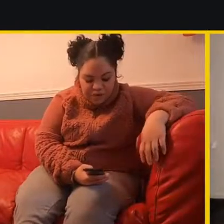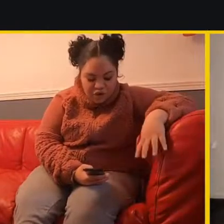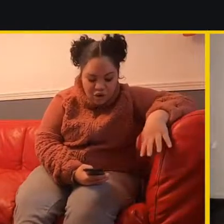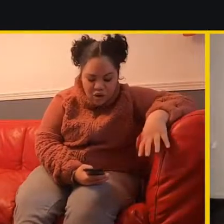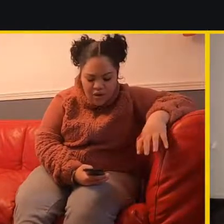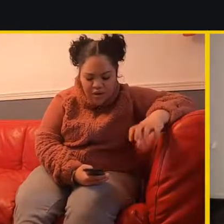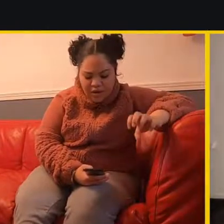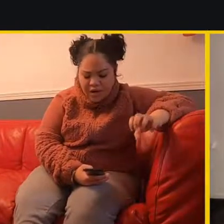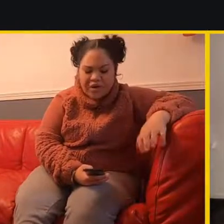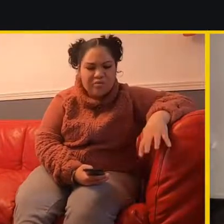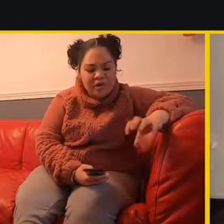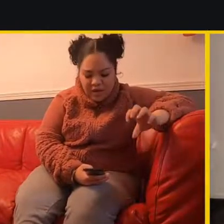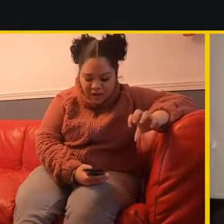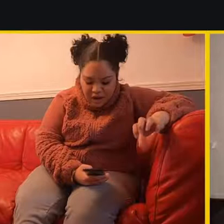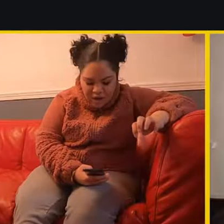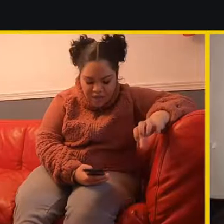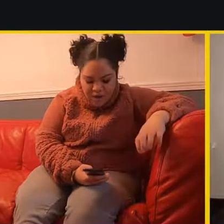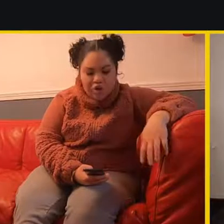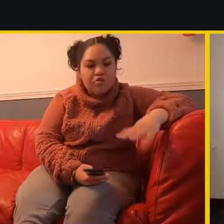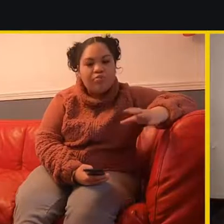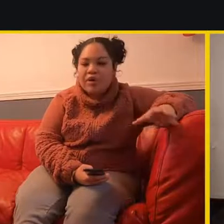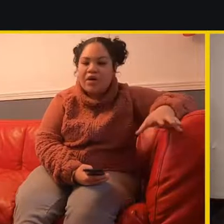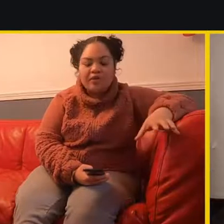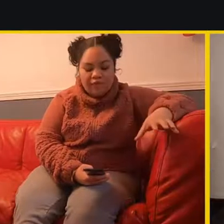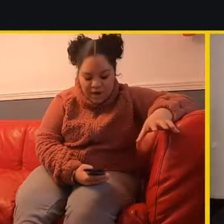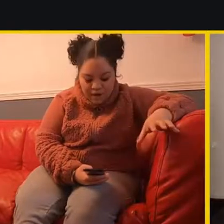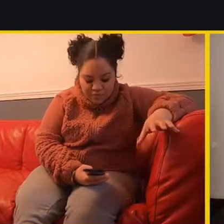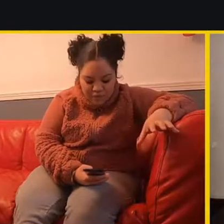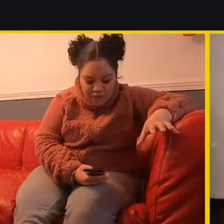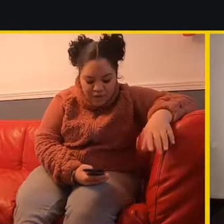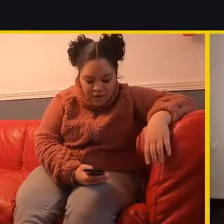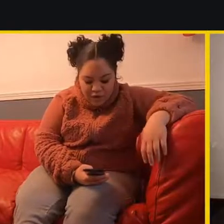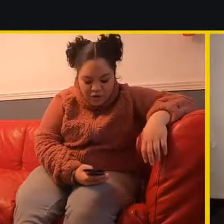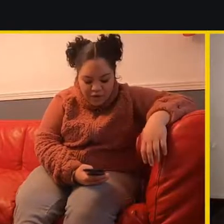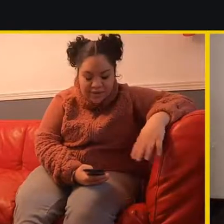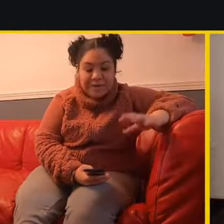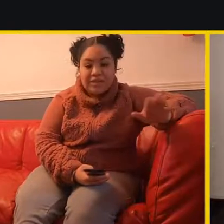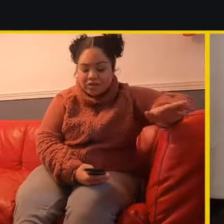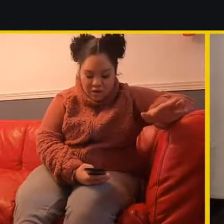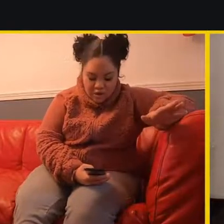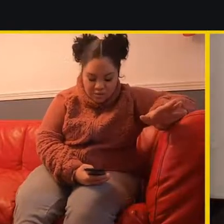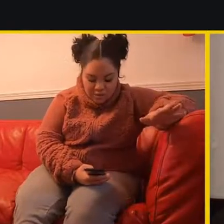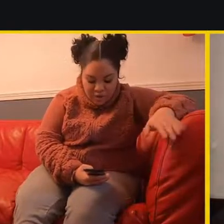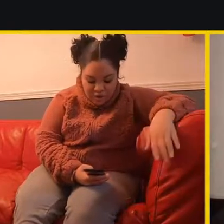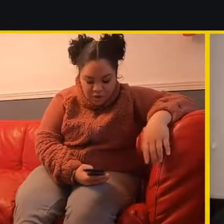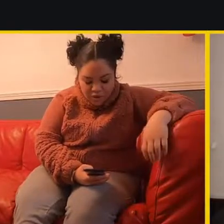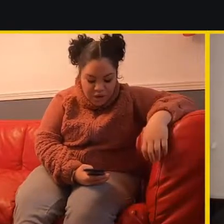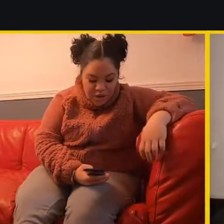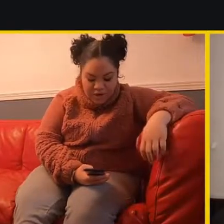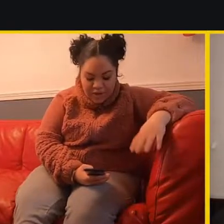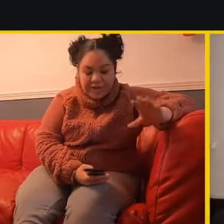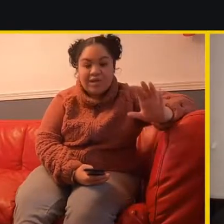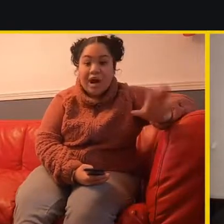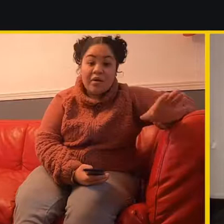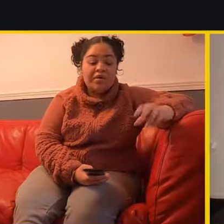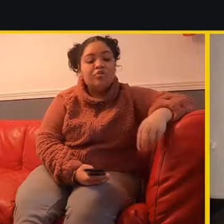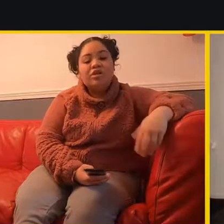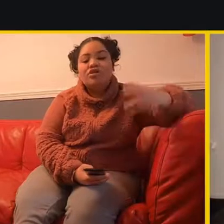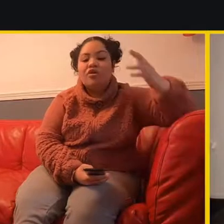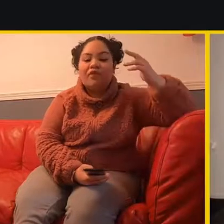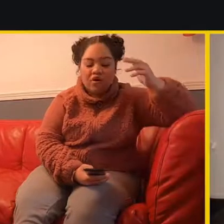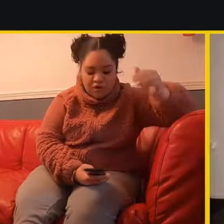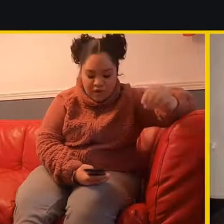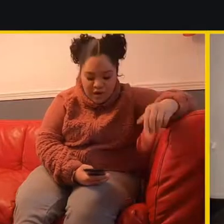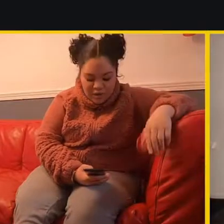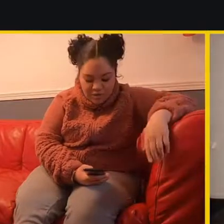I respect the joy, encouragement, and love you bring around. Girlfriend, sister, girl, you no longer need a tiara,